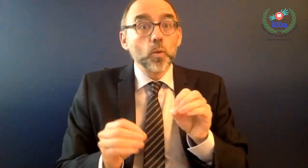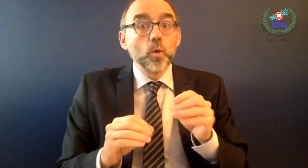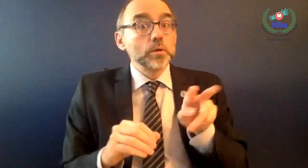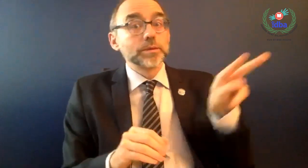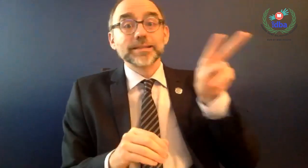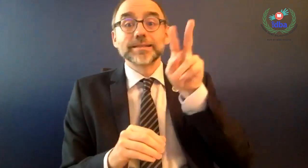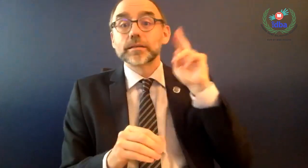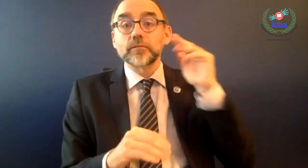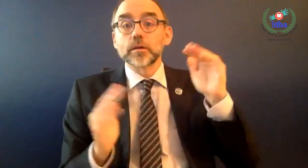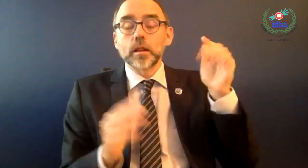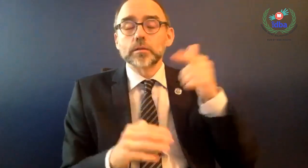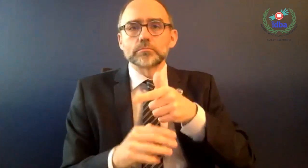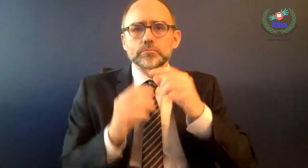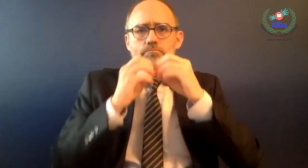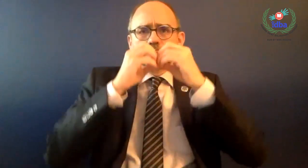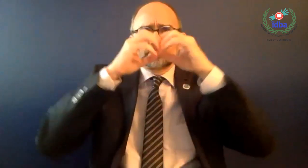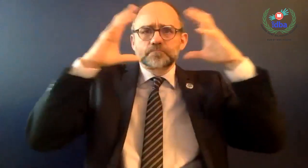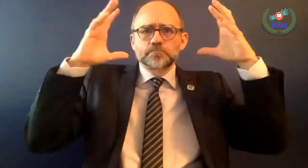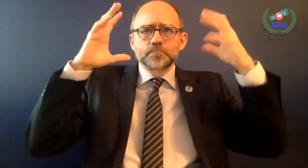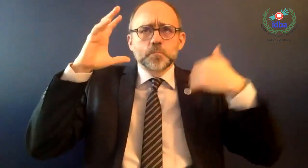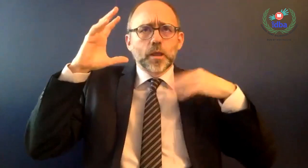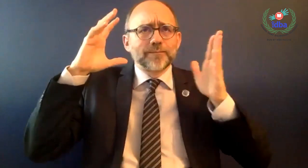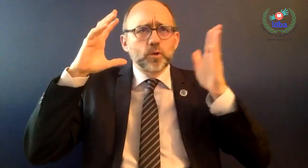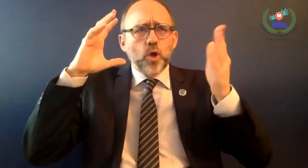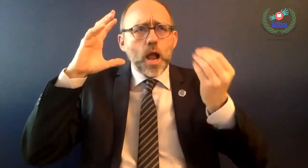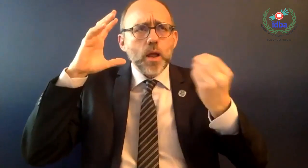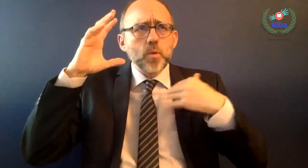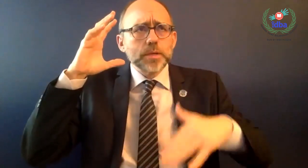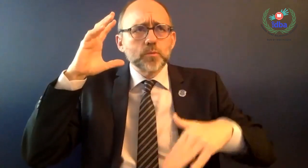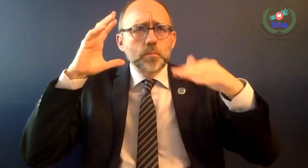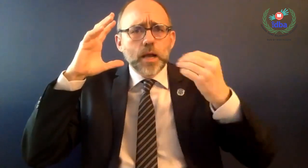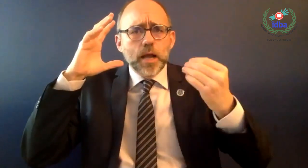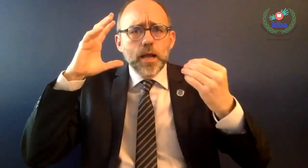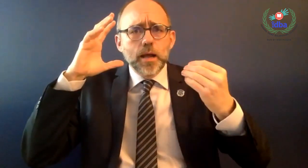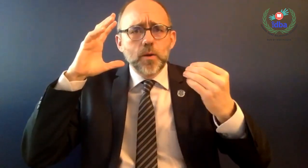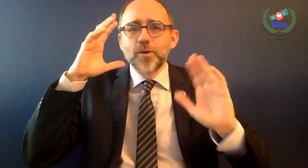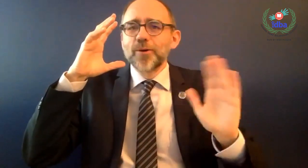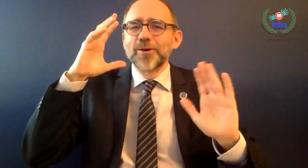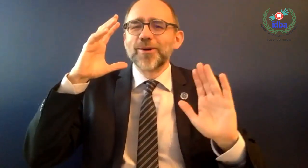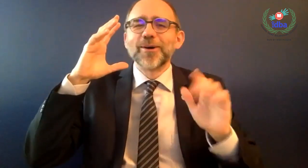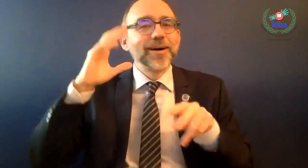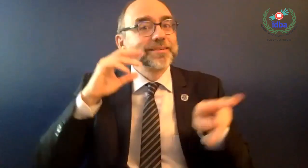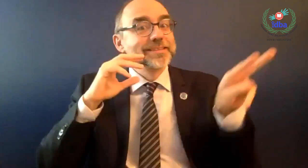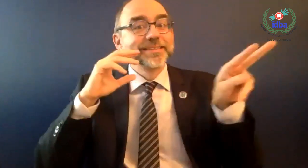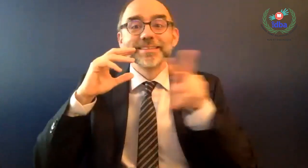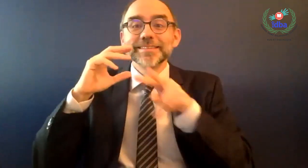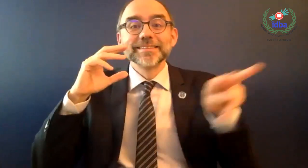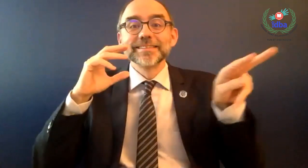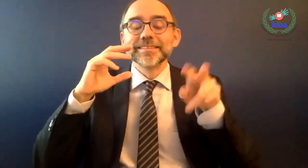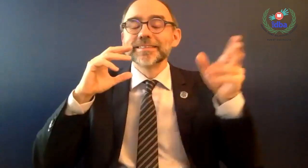deaf identity. If there is no successful case, there is no successful uh, example to look